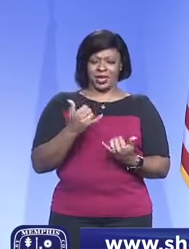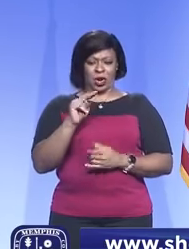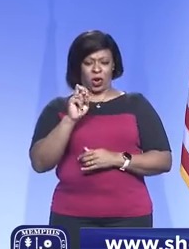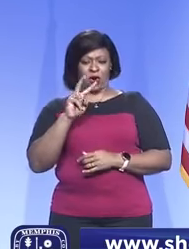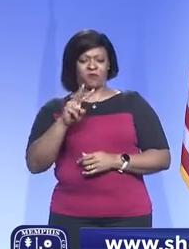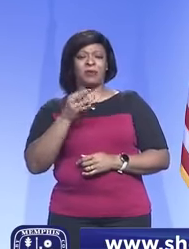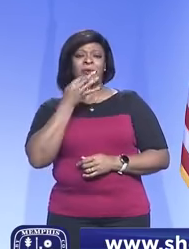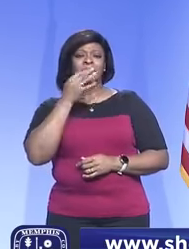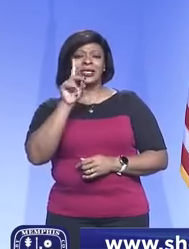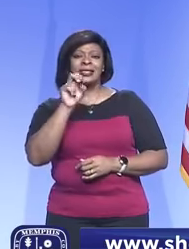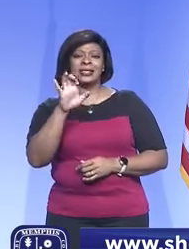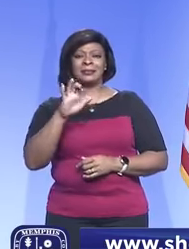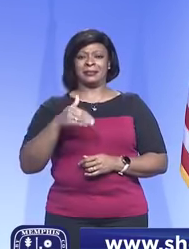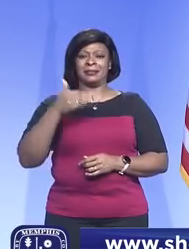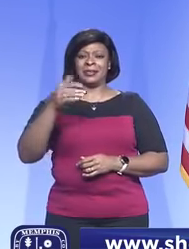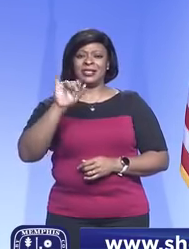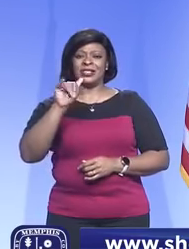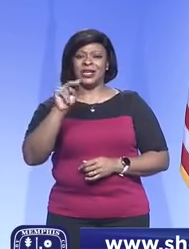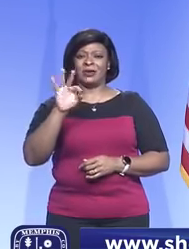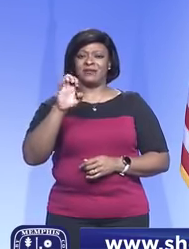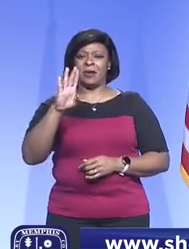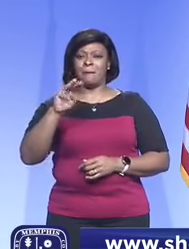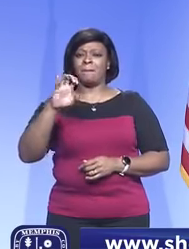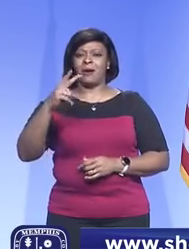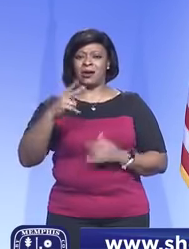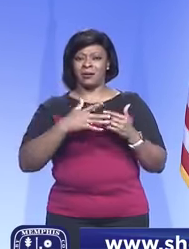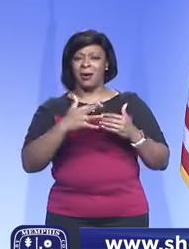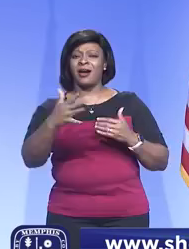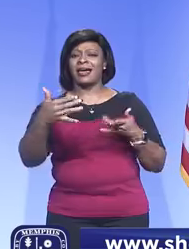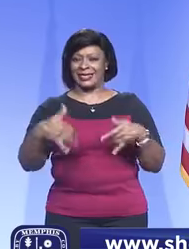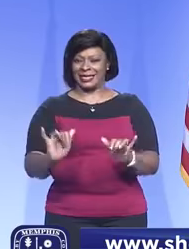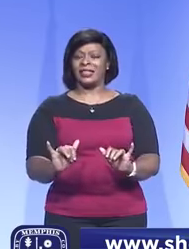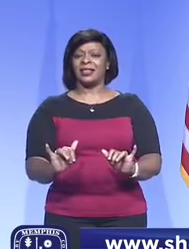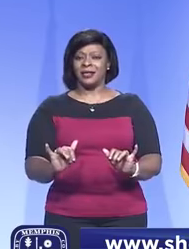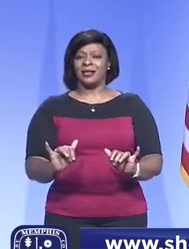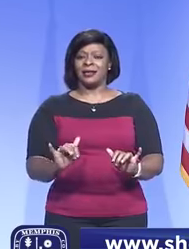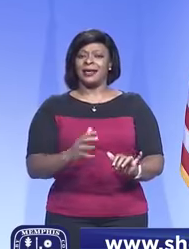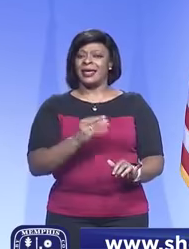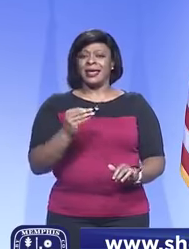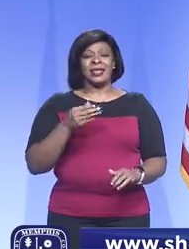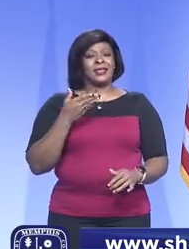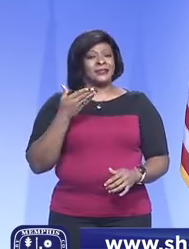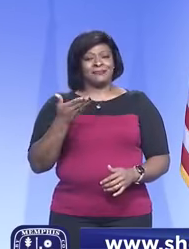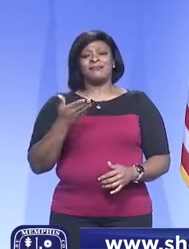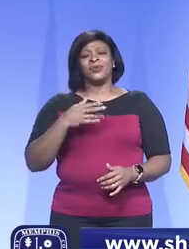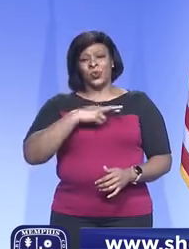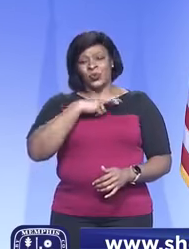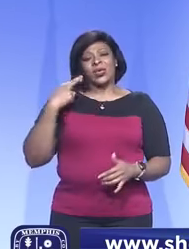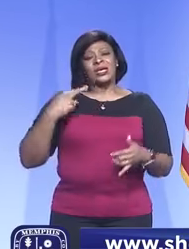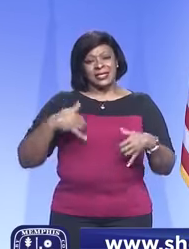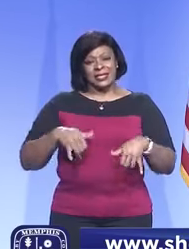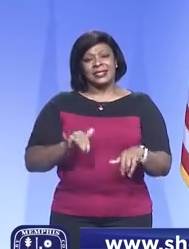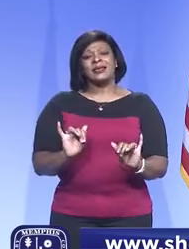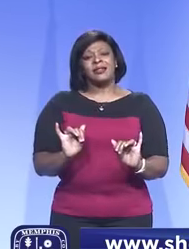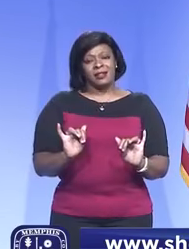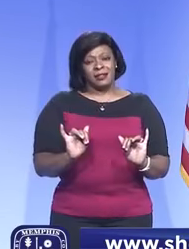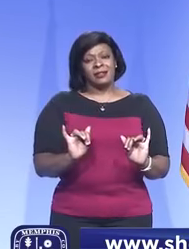got December, January, February, March to go. And there's that risk of